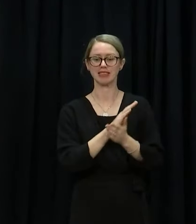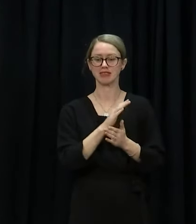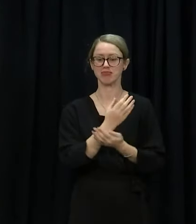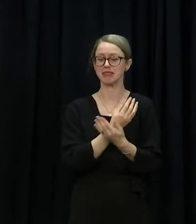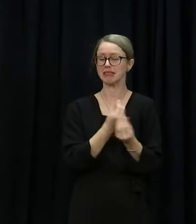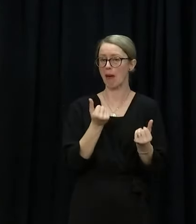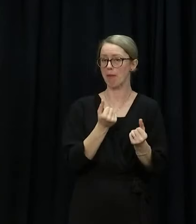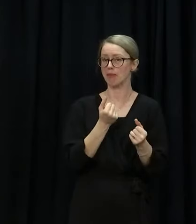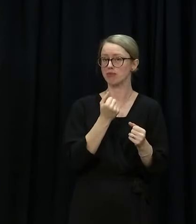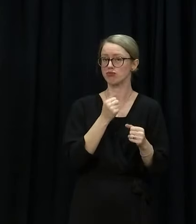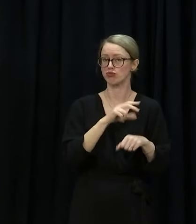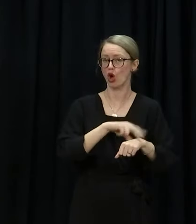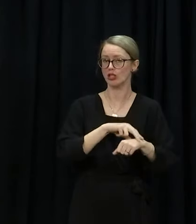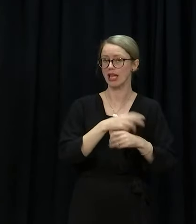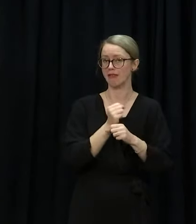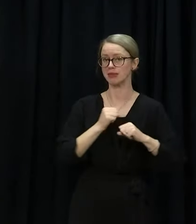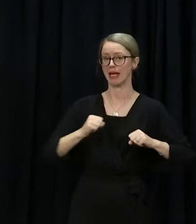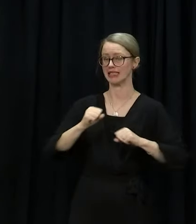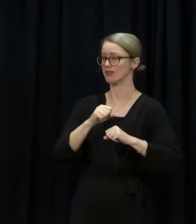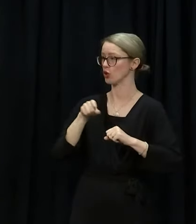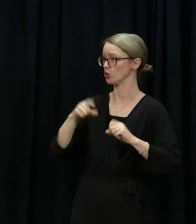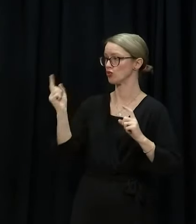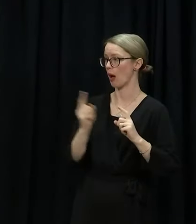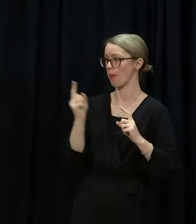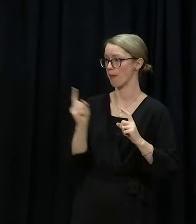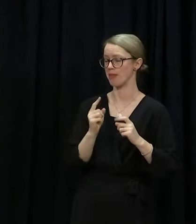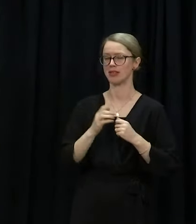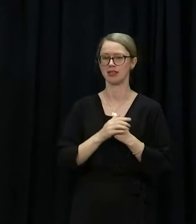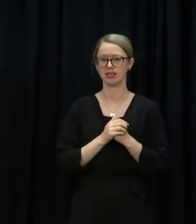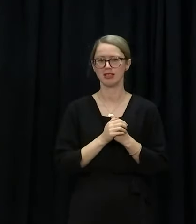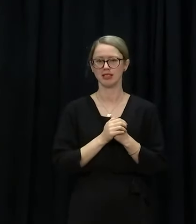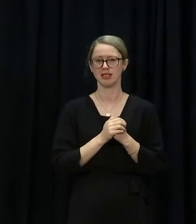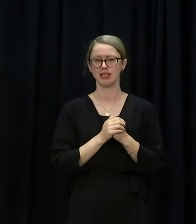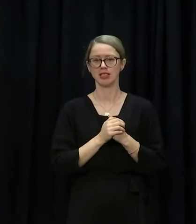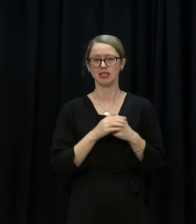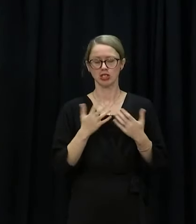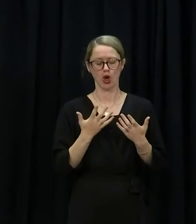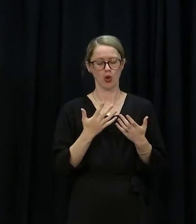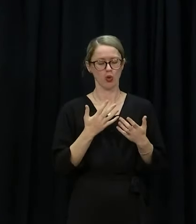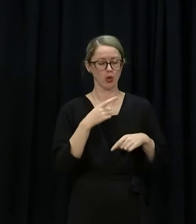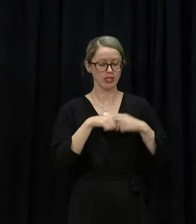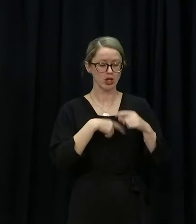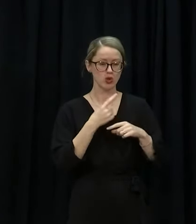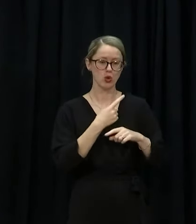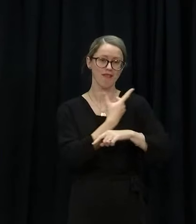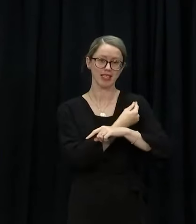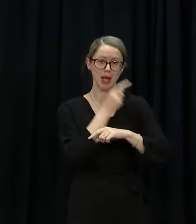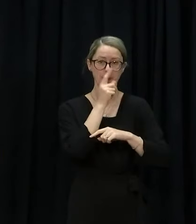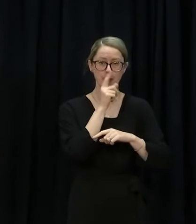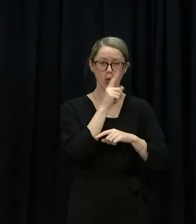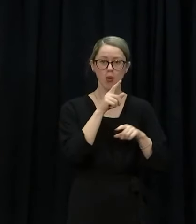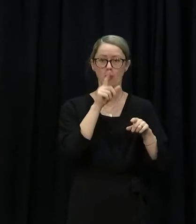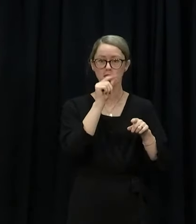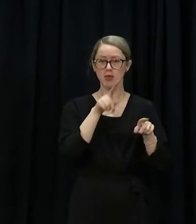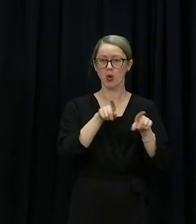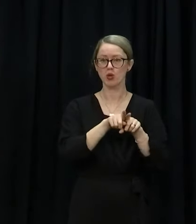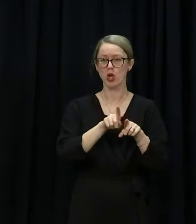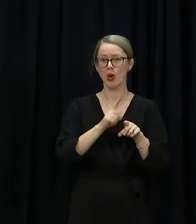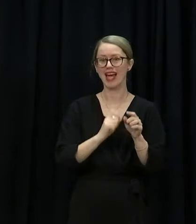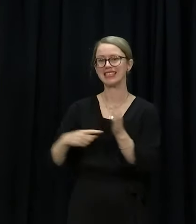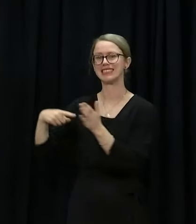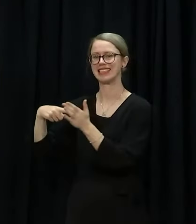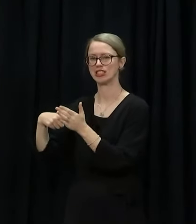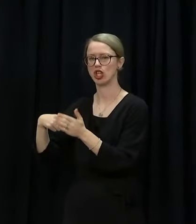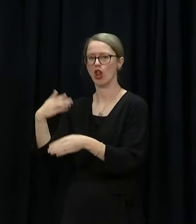capacity. Our plan is to use that extra capacity to continue with those who are already booked in, but to also bring through essential